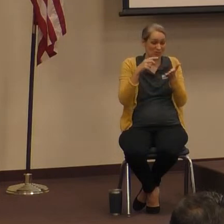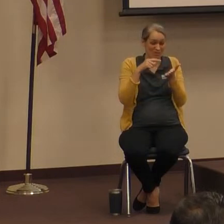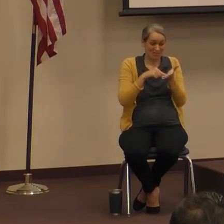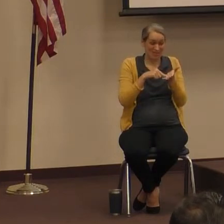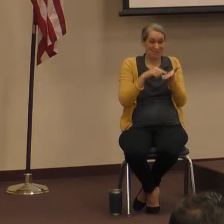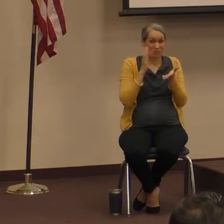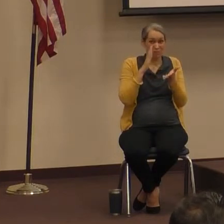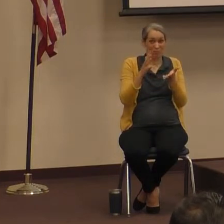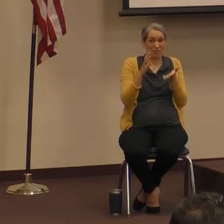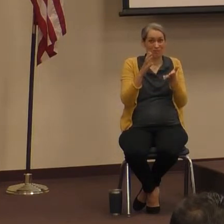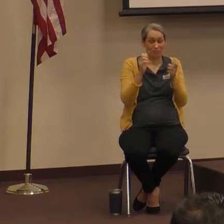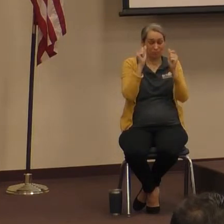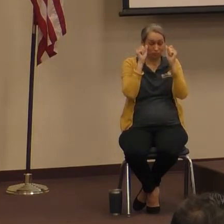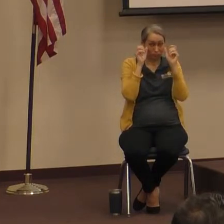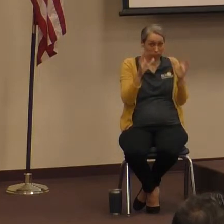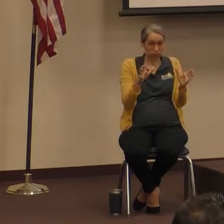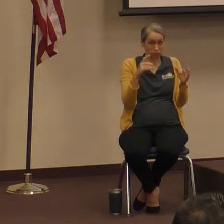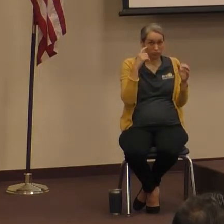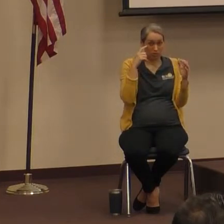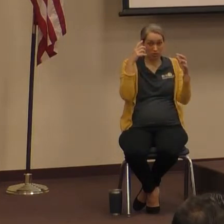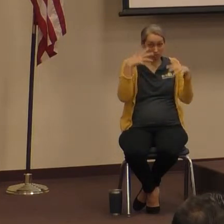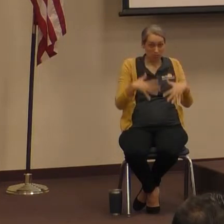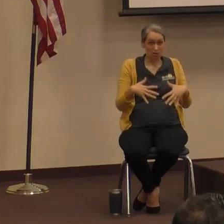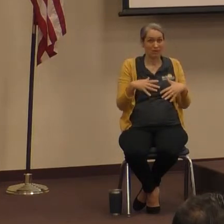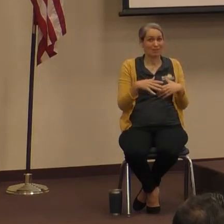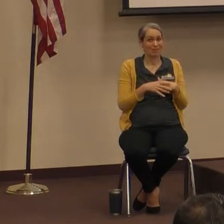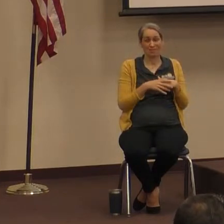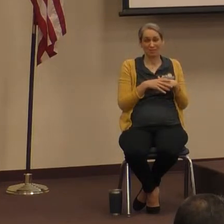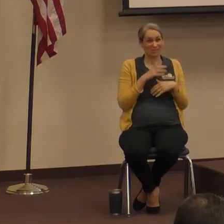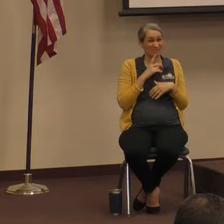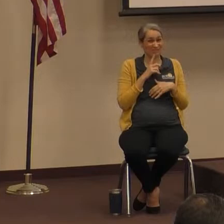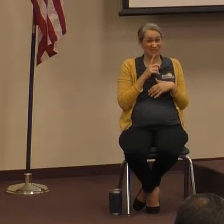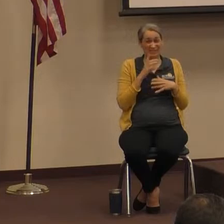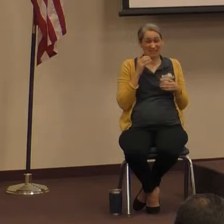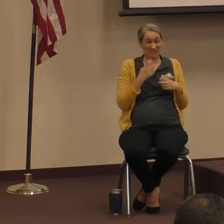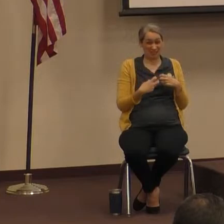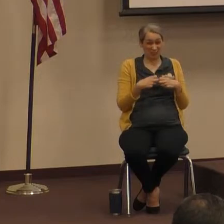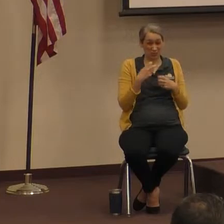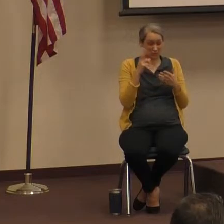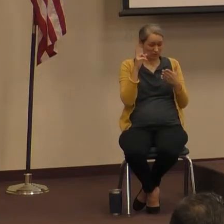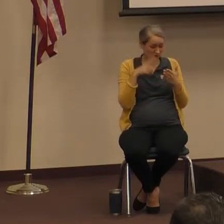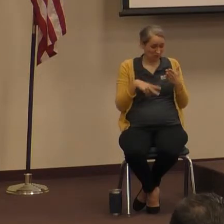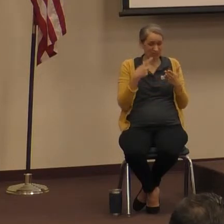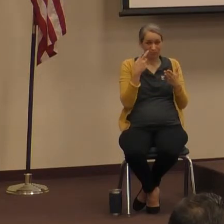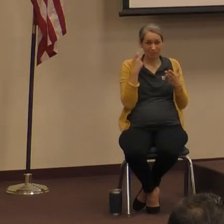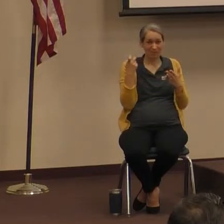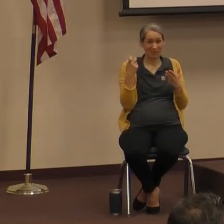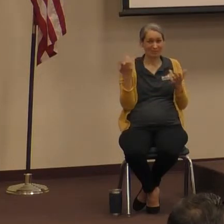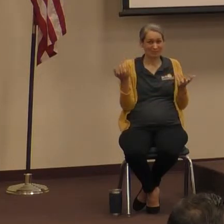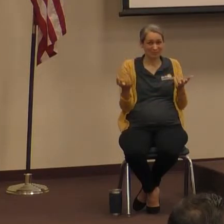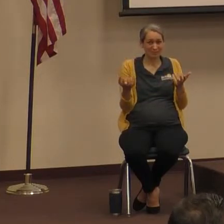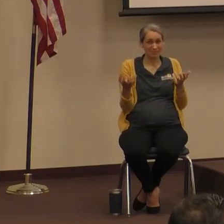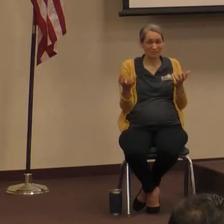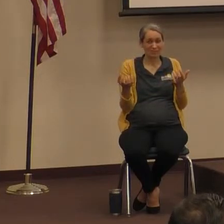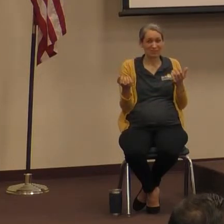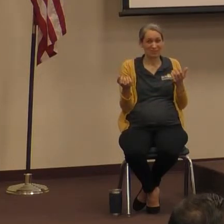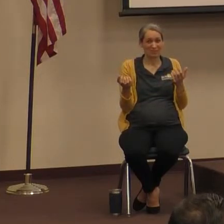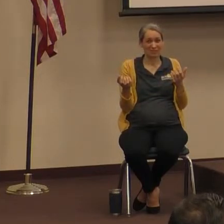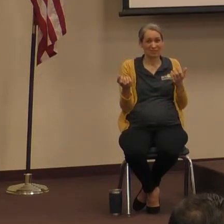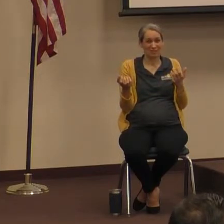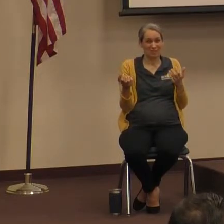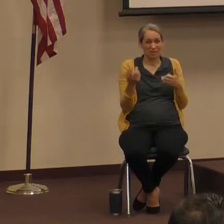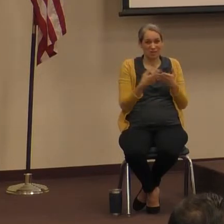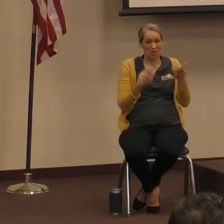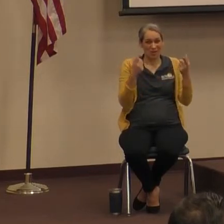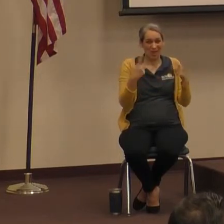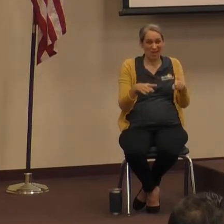mind-boggling. It is going to be incredibly difficult reading because, again, what